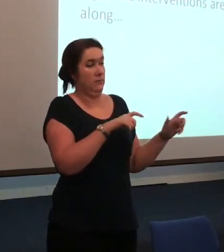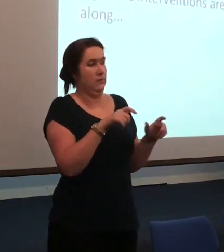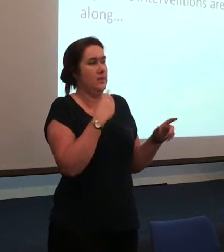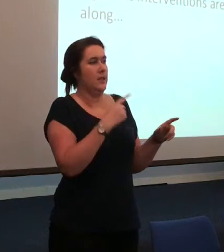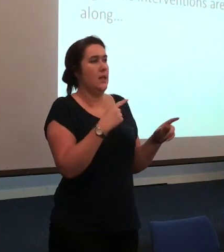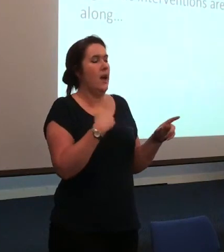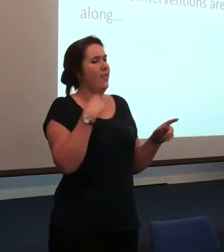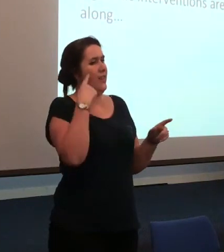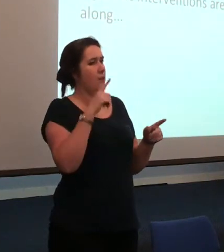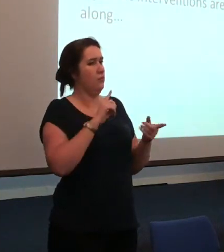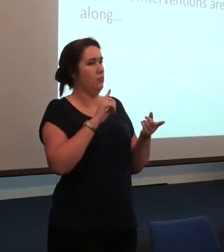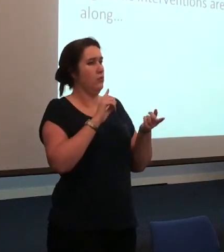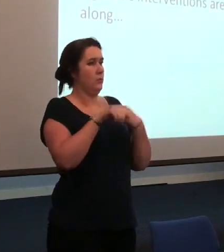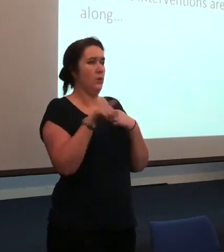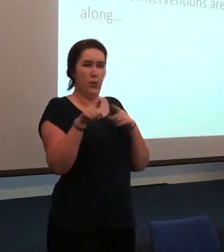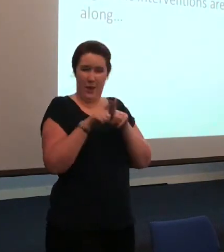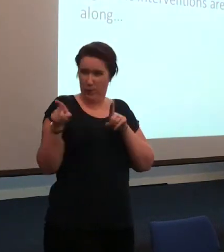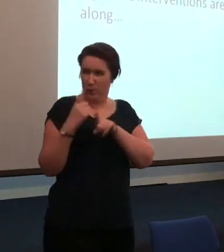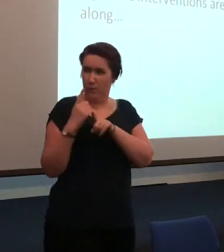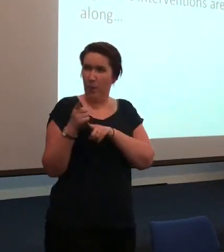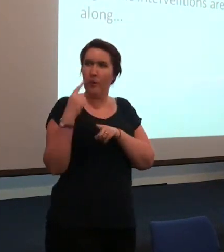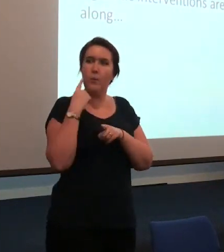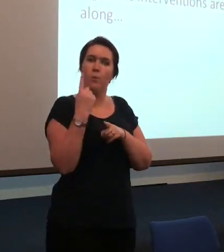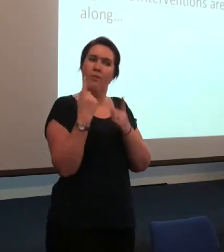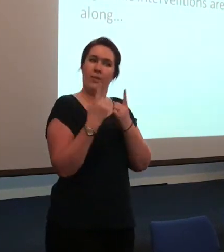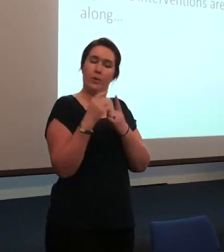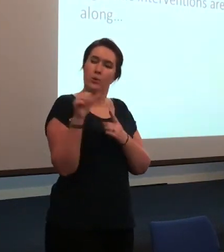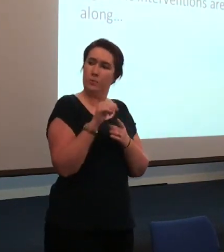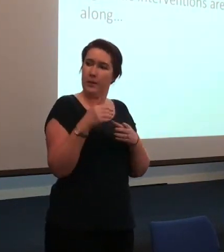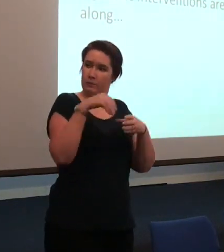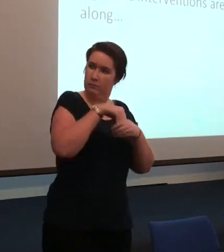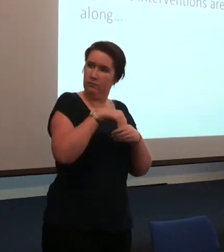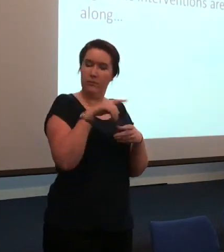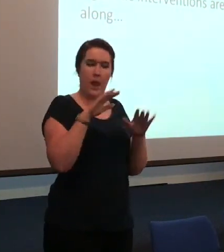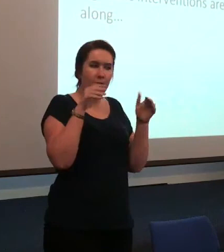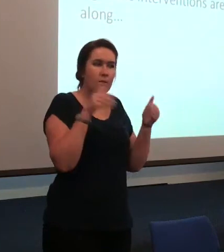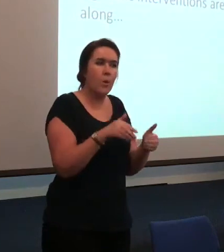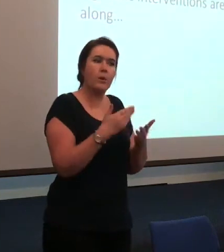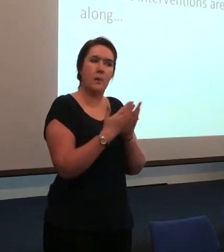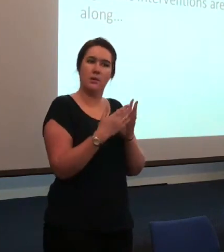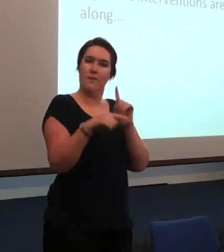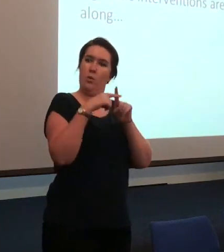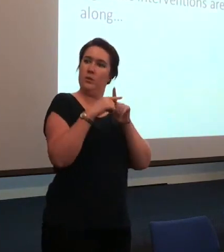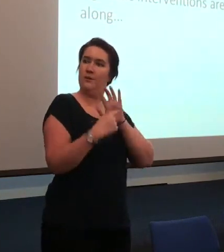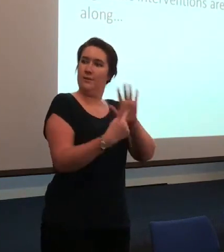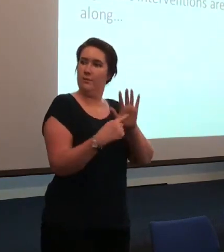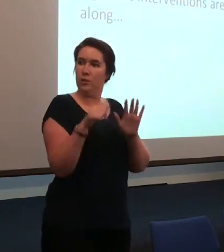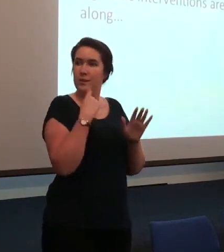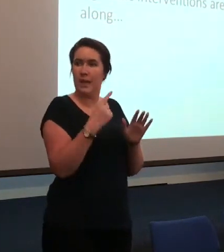generally in response to that, that's one of the things that should have been focused on as a positive for hearing